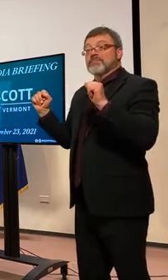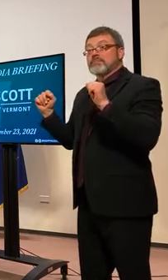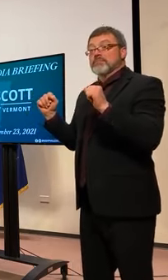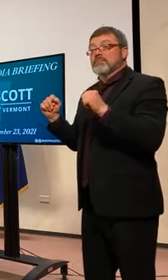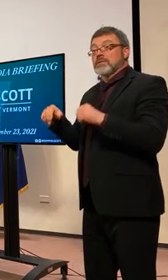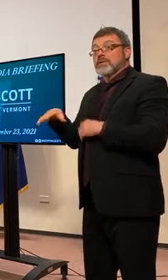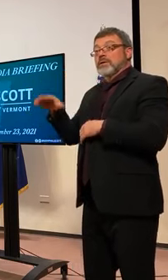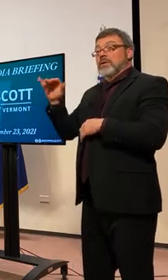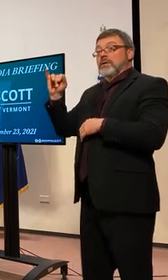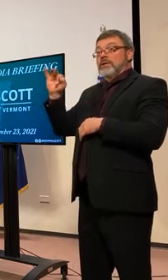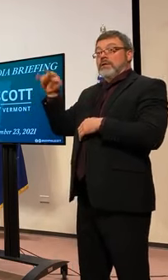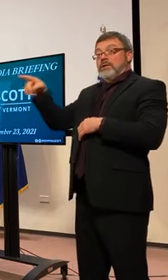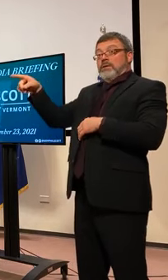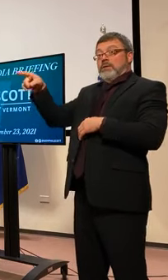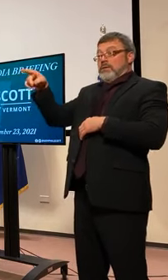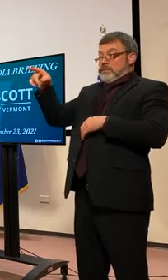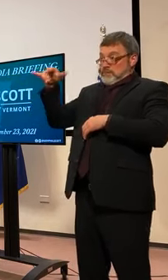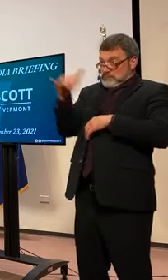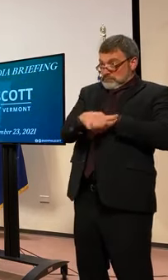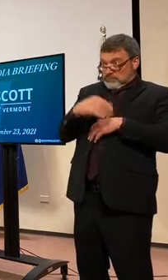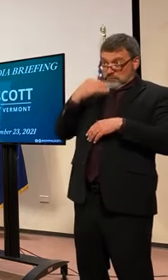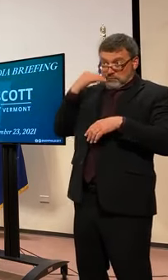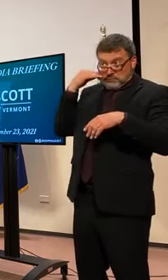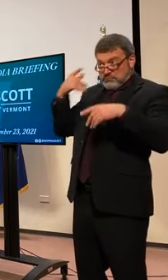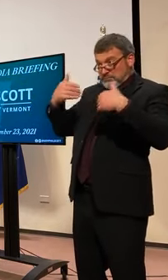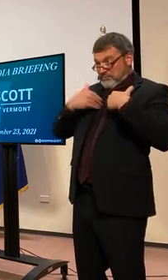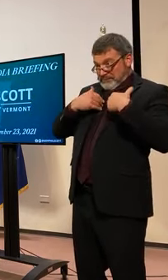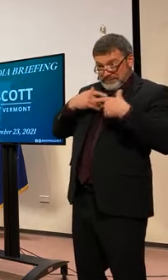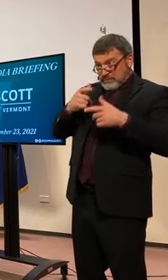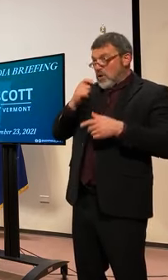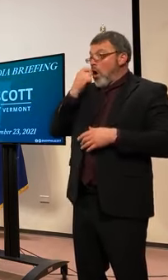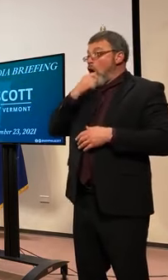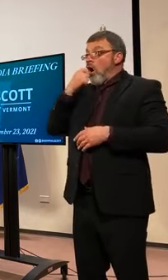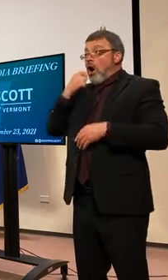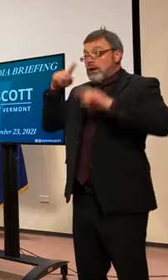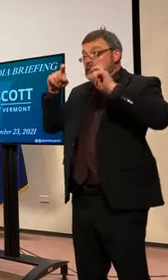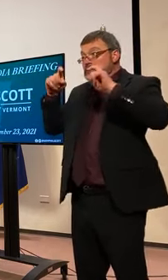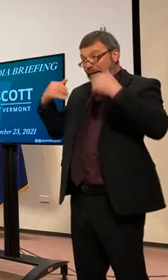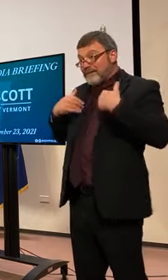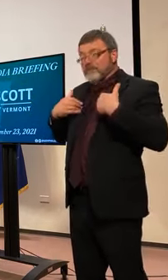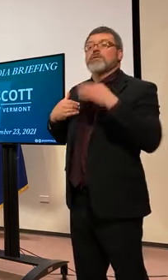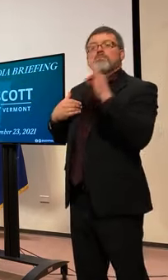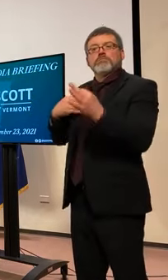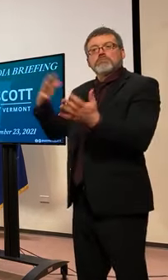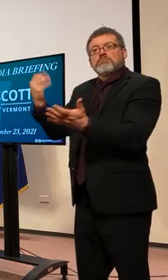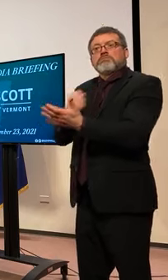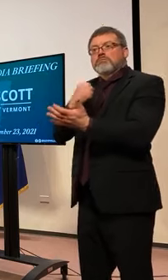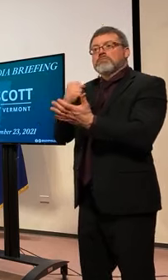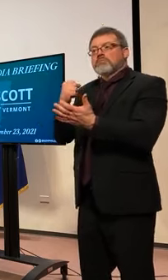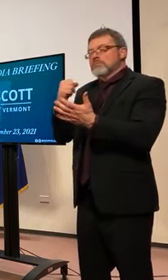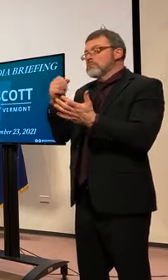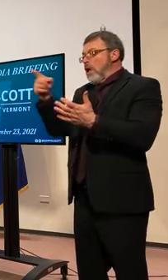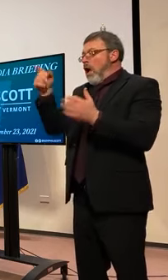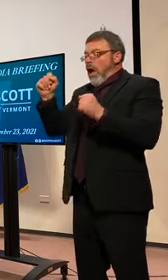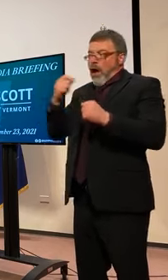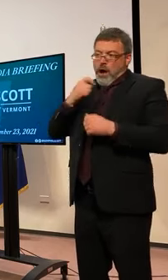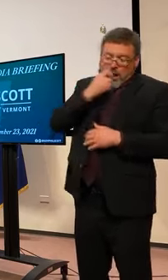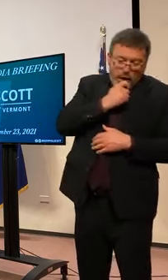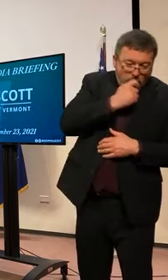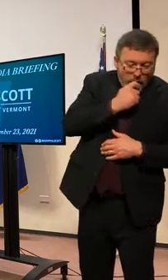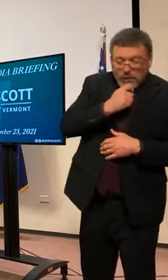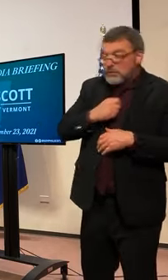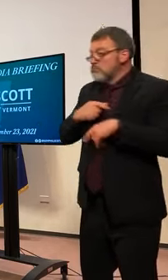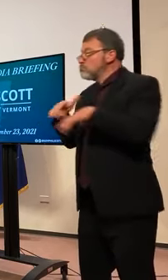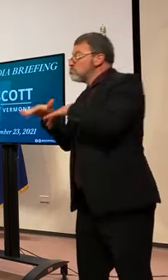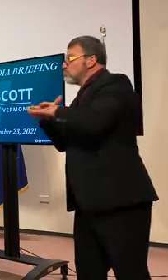at-home antigen tests, those can also provide some extra reassurance around your gathering.